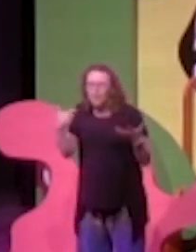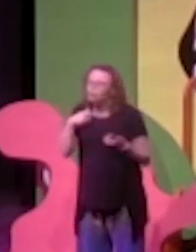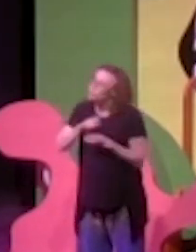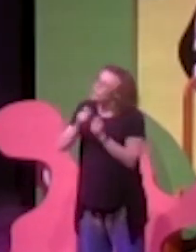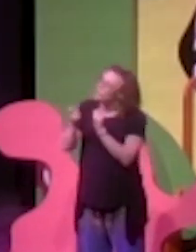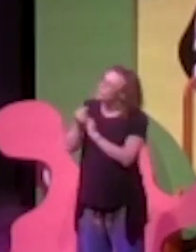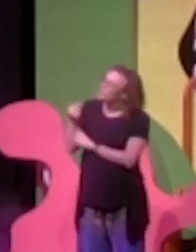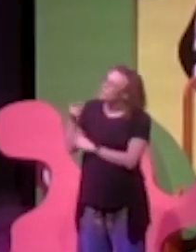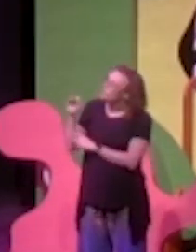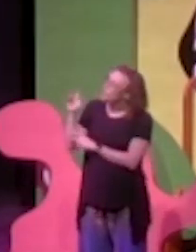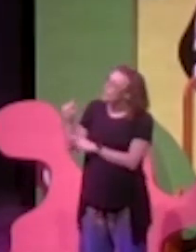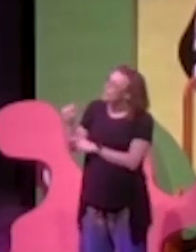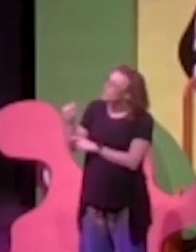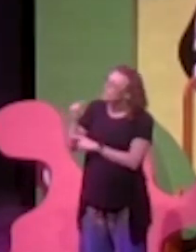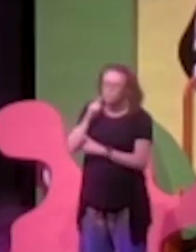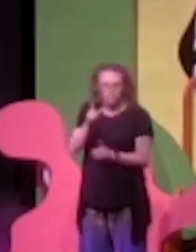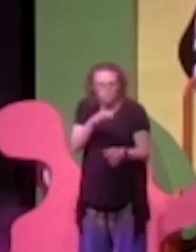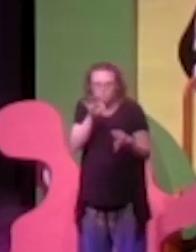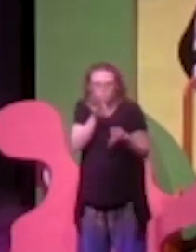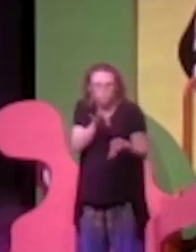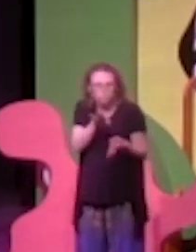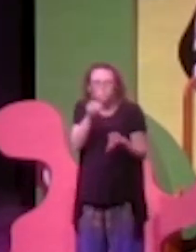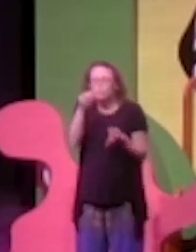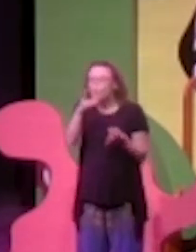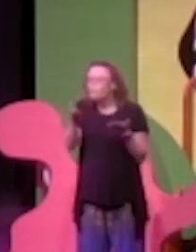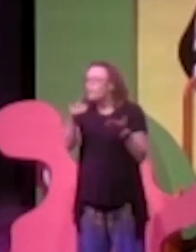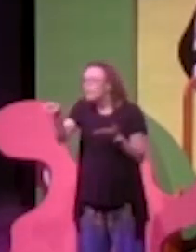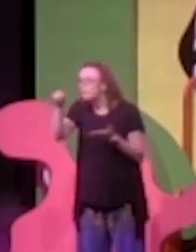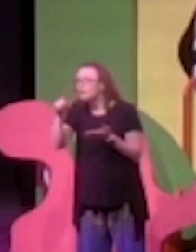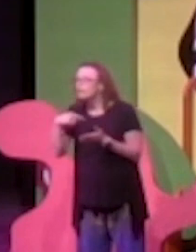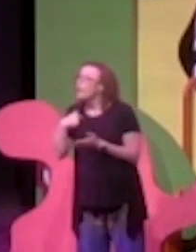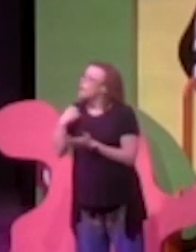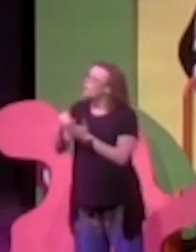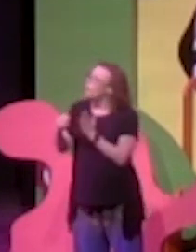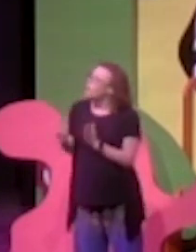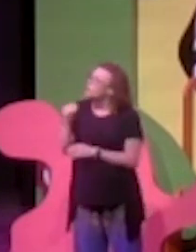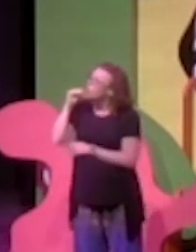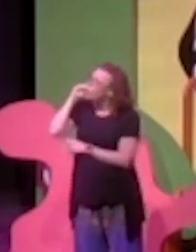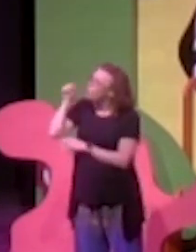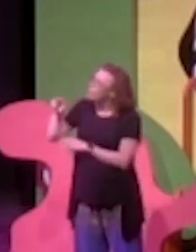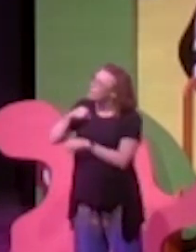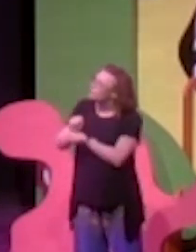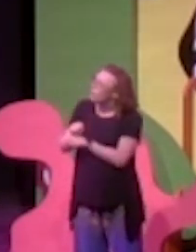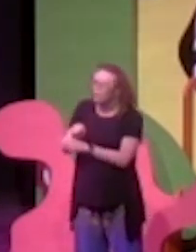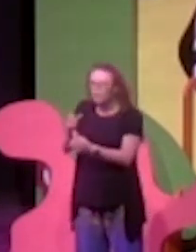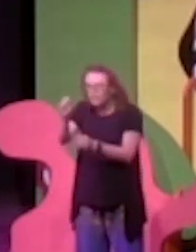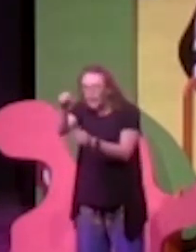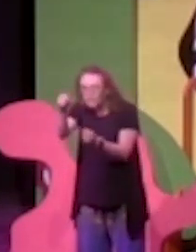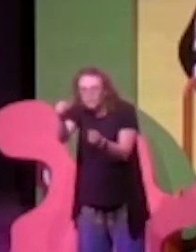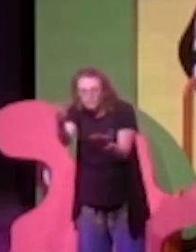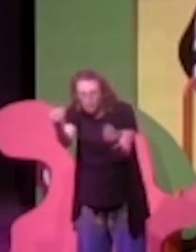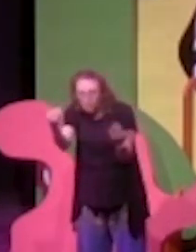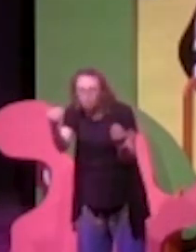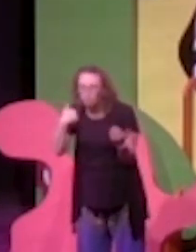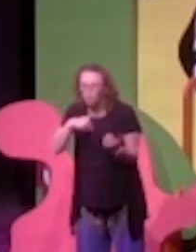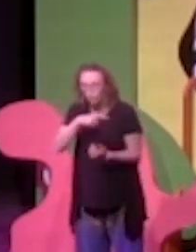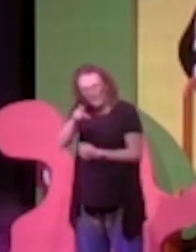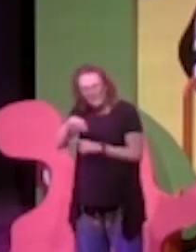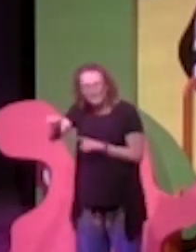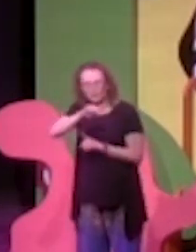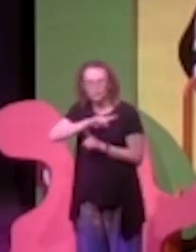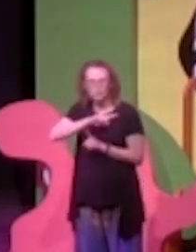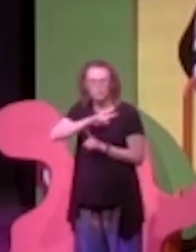critical. Or if it's I'm an artist and I'm at home working on my project, that's critical. But we have to take care of ourselves so that we can continue to show up.